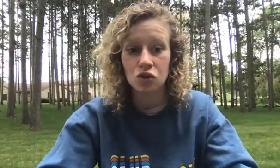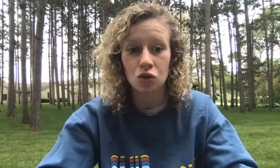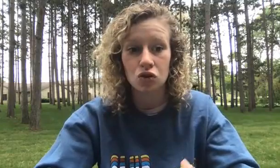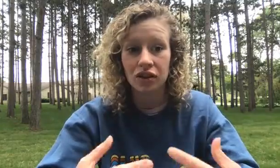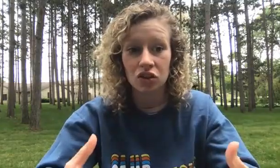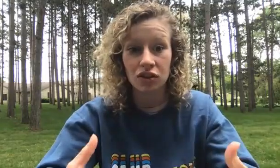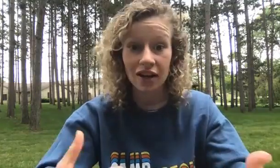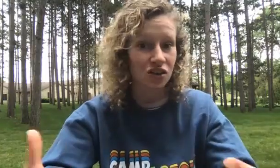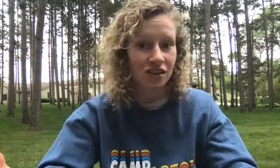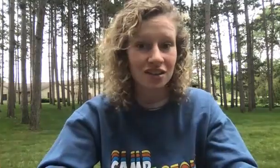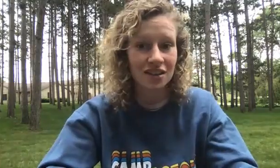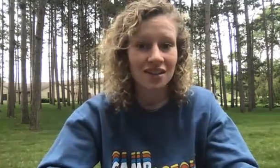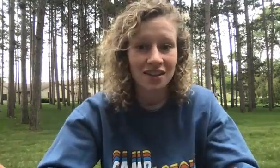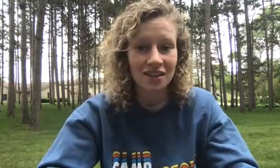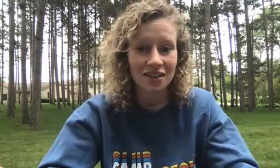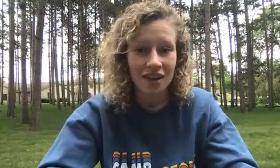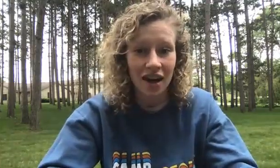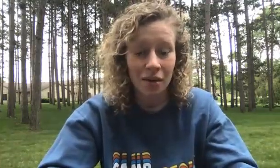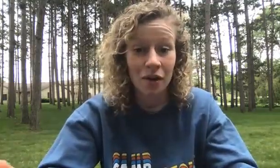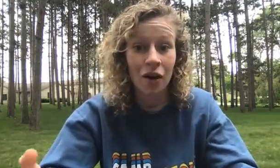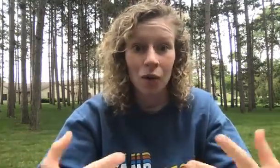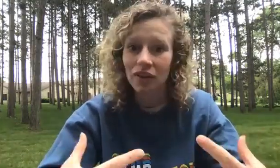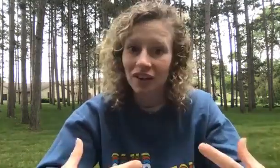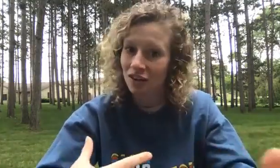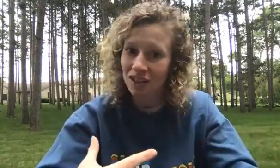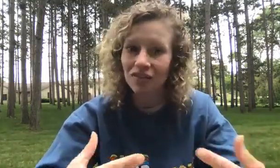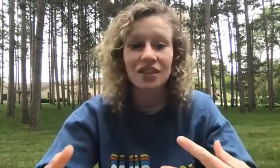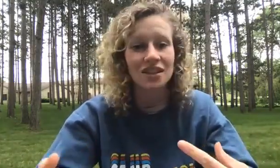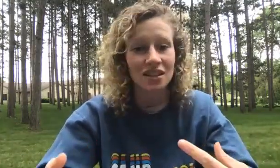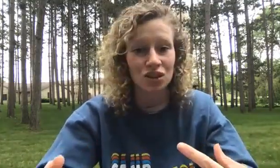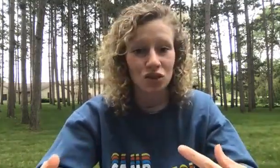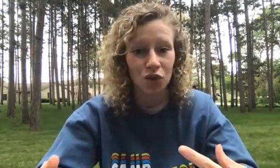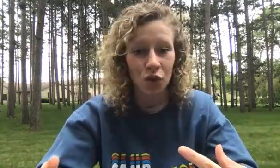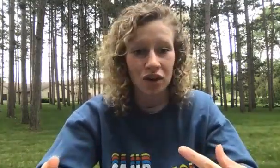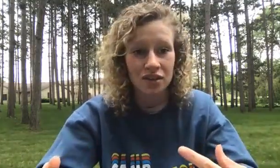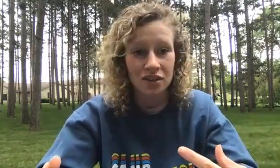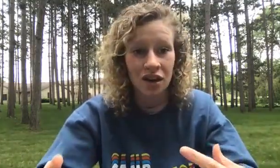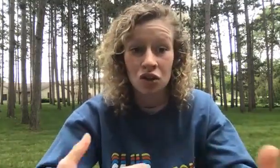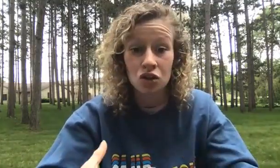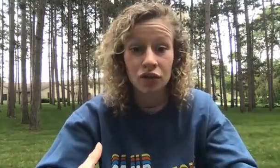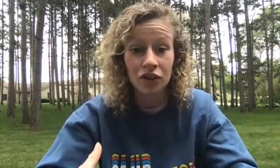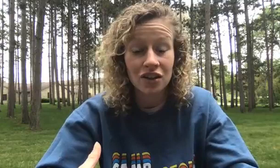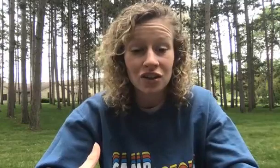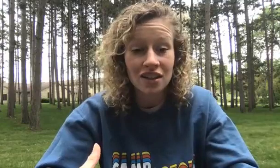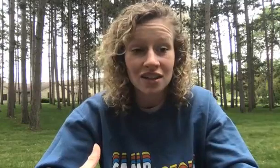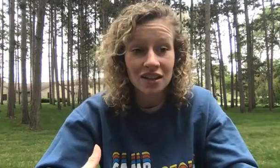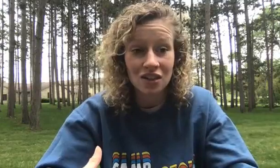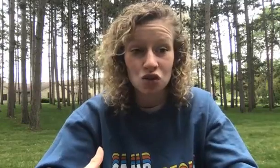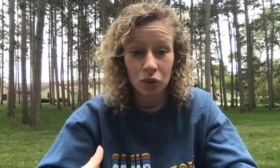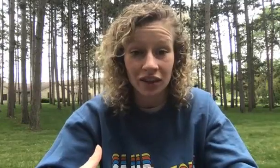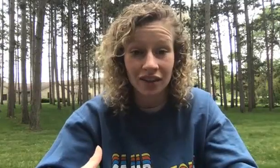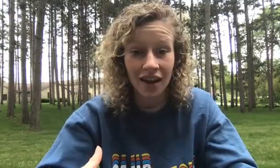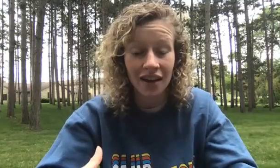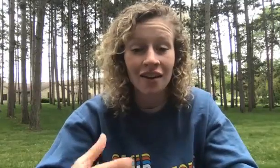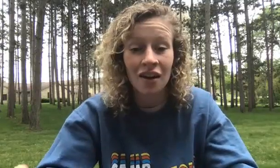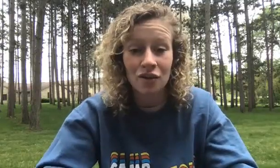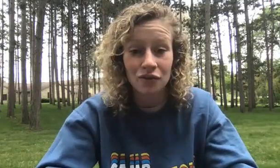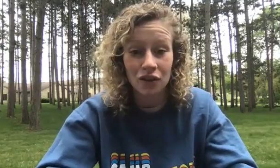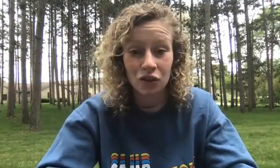social interaction that's needed at this time within our safe distance, of course. So if you're interested in joining that, feel free